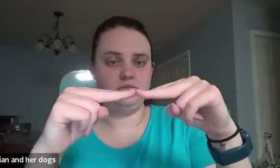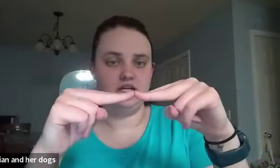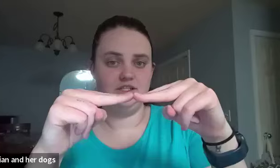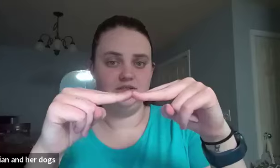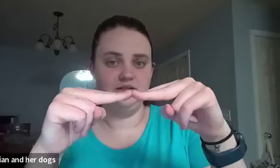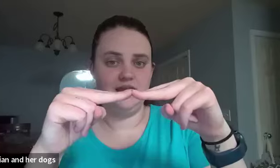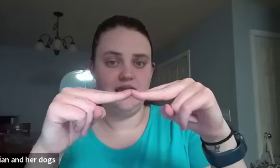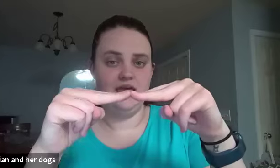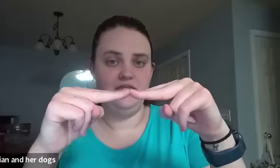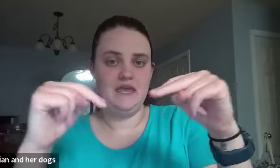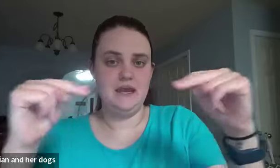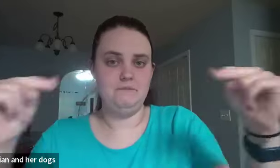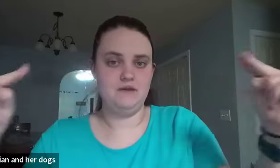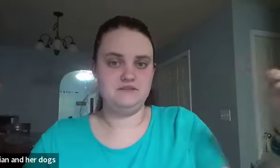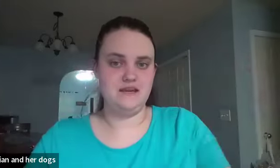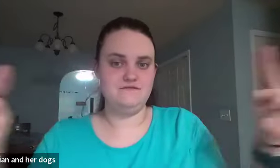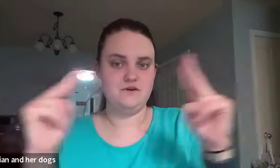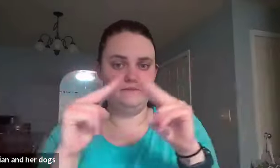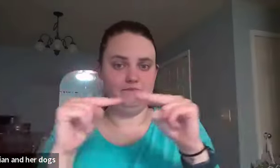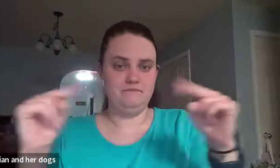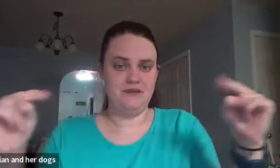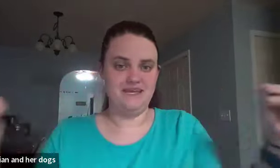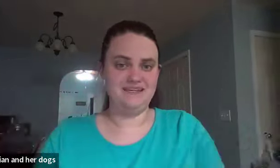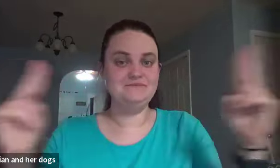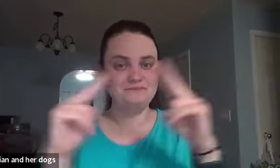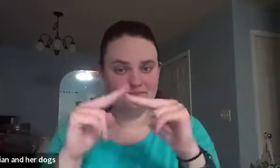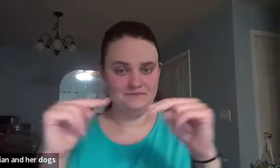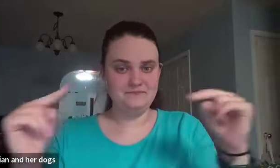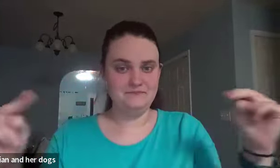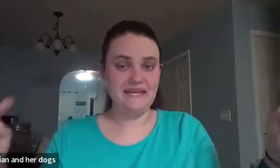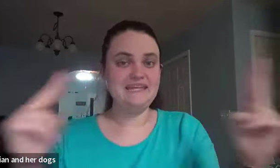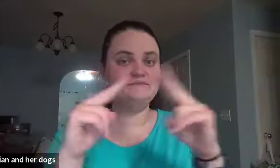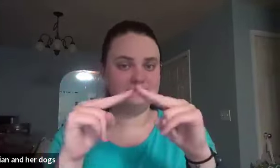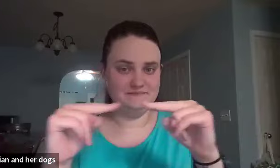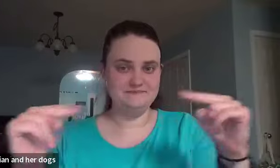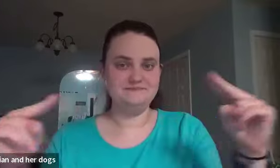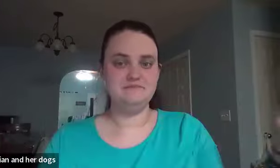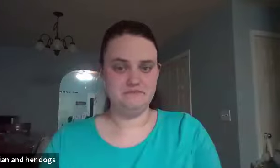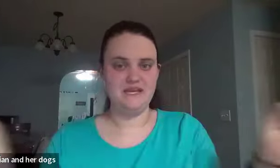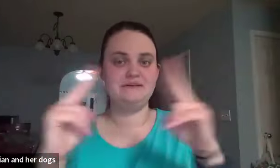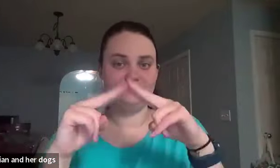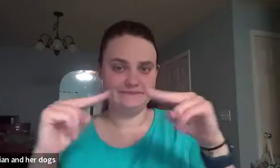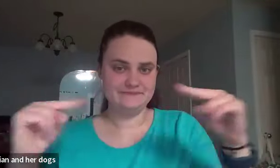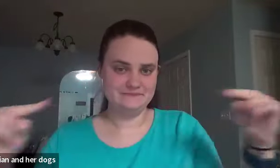them touch and then bounce them back and forth. Bacon. Bacon. Bacon.